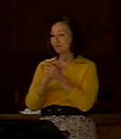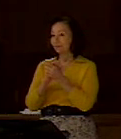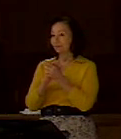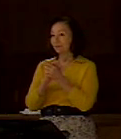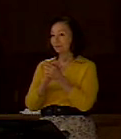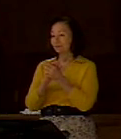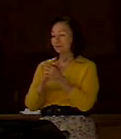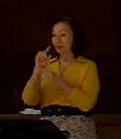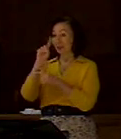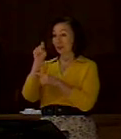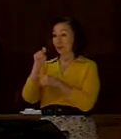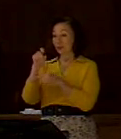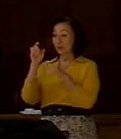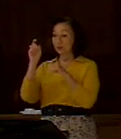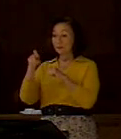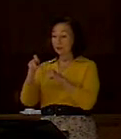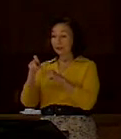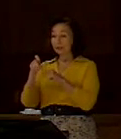The question must be asked,